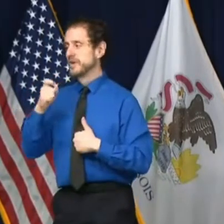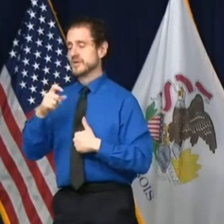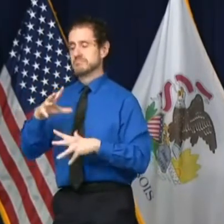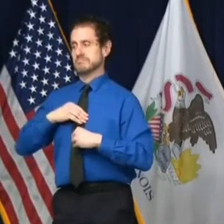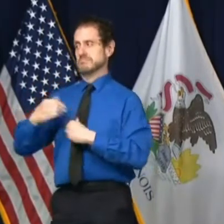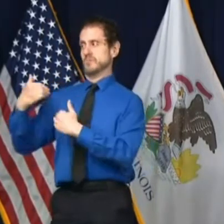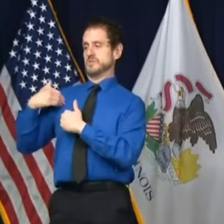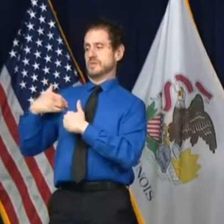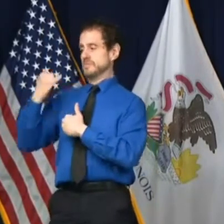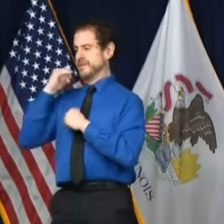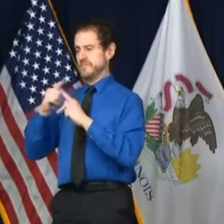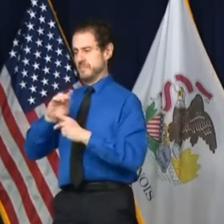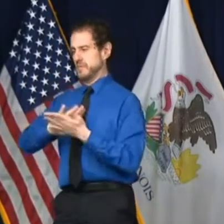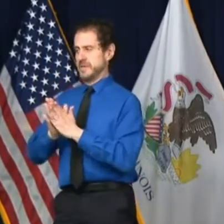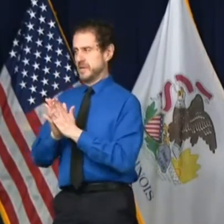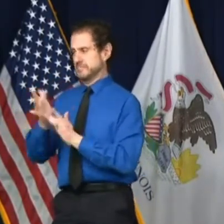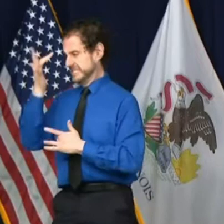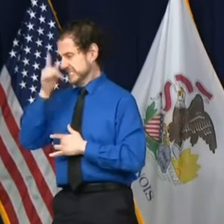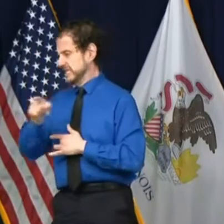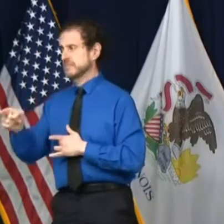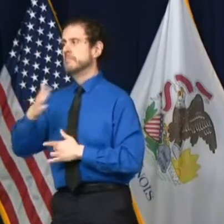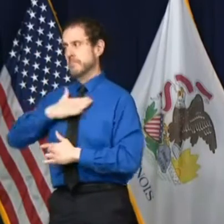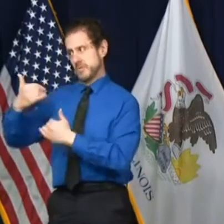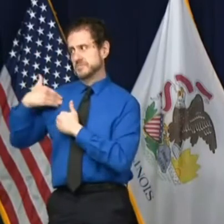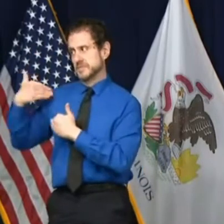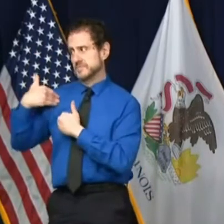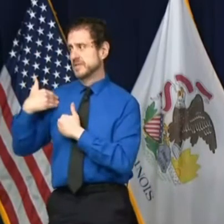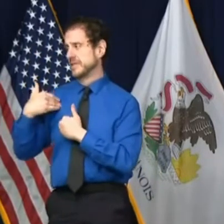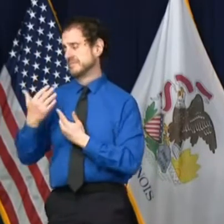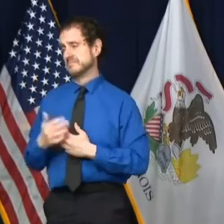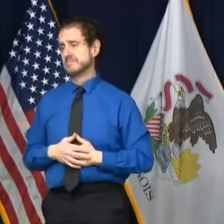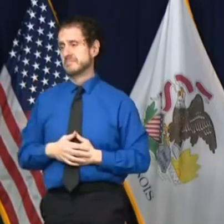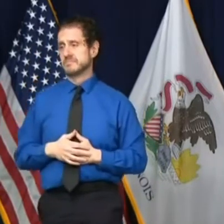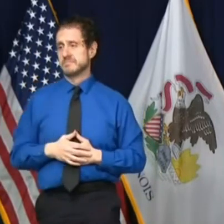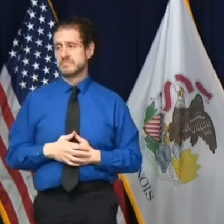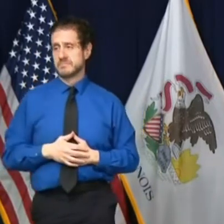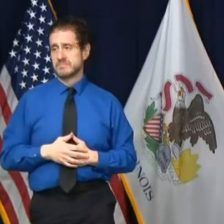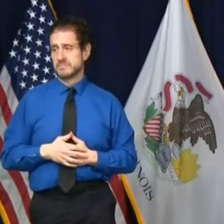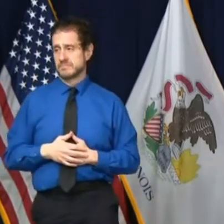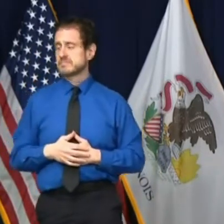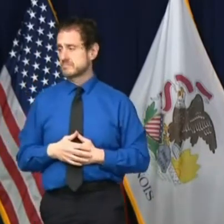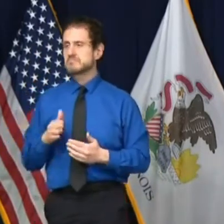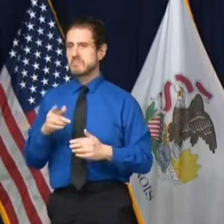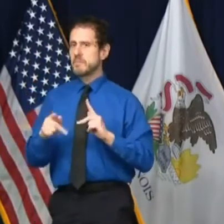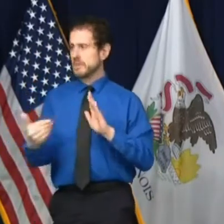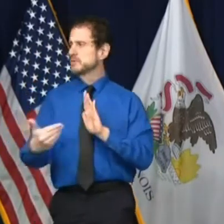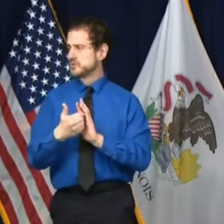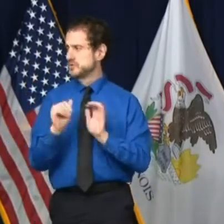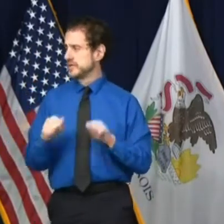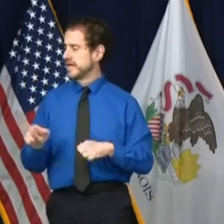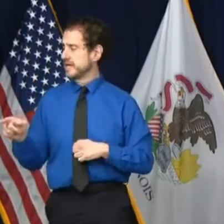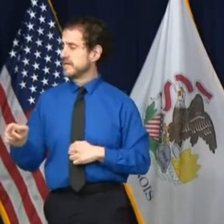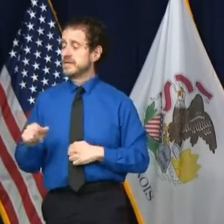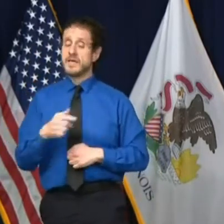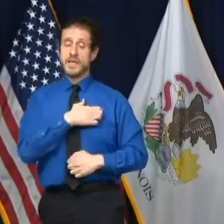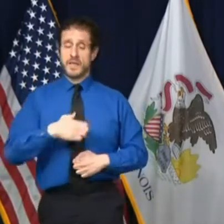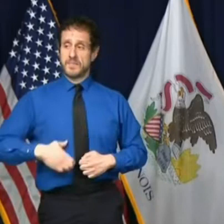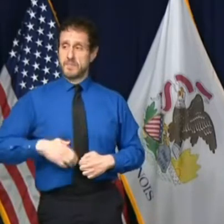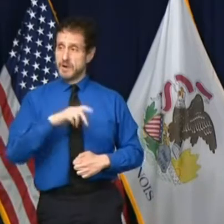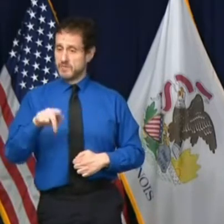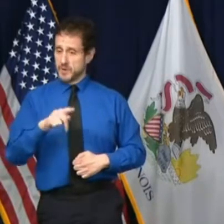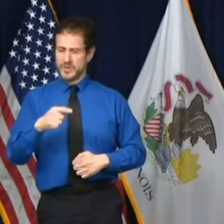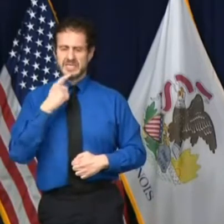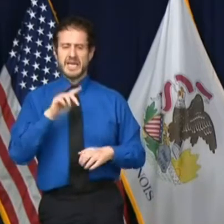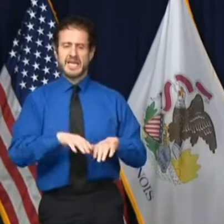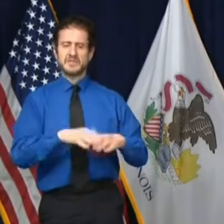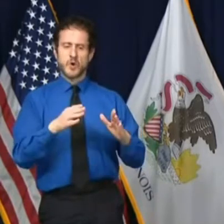This is from Carter, WAND in Decatur. Governor, the mayor of East Peoria announced today that he is opening the city in phases